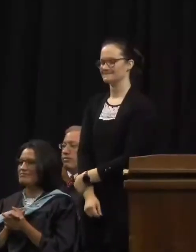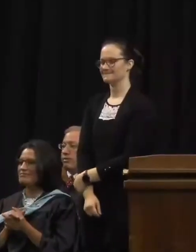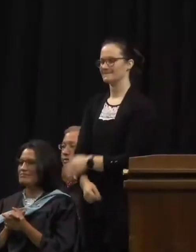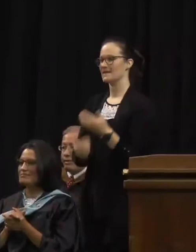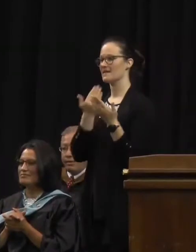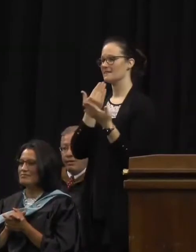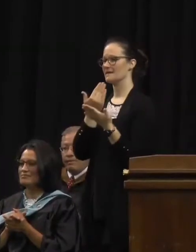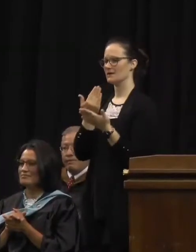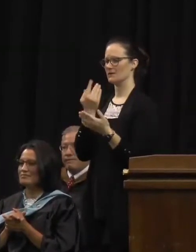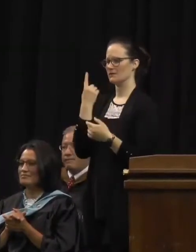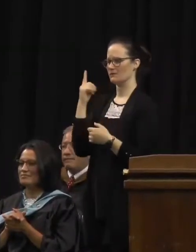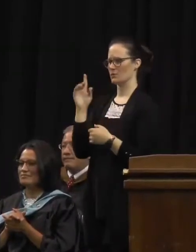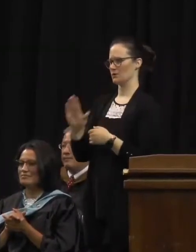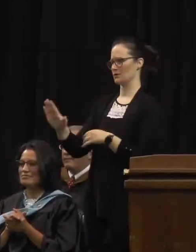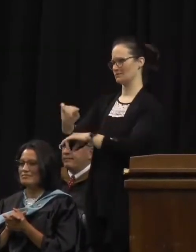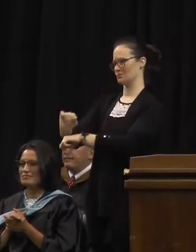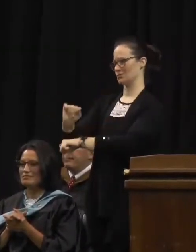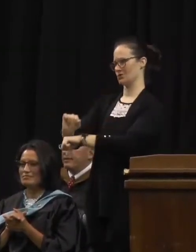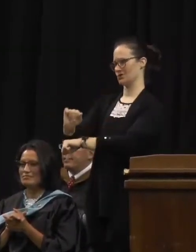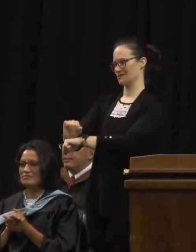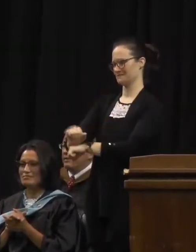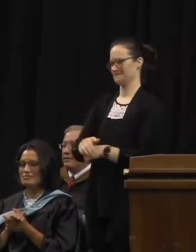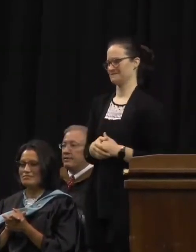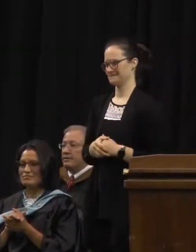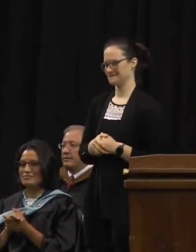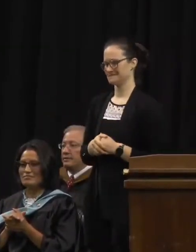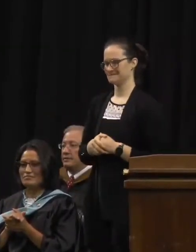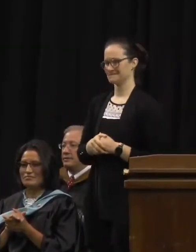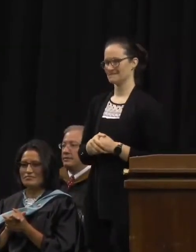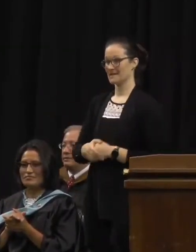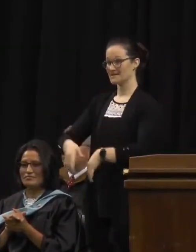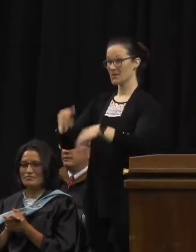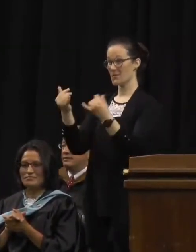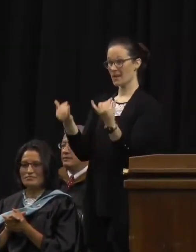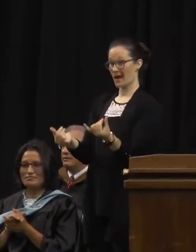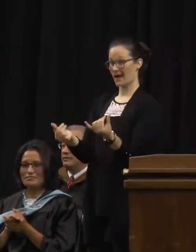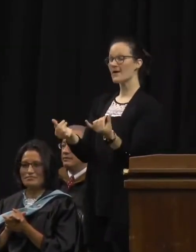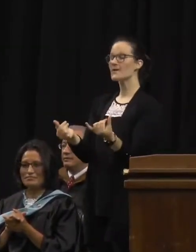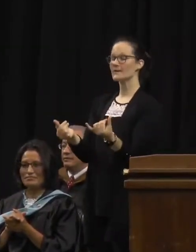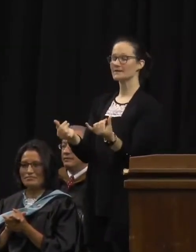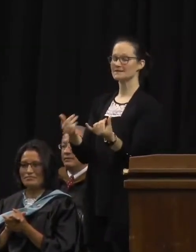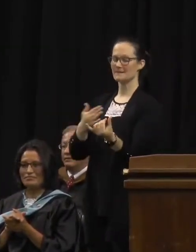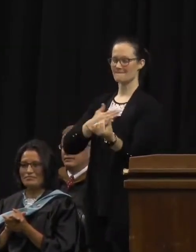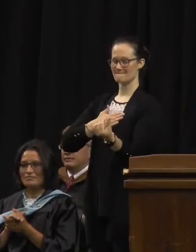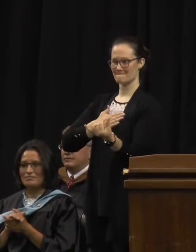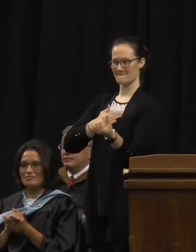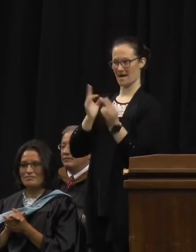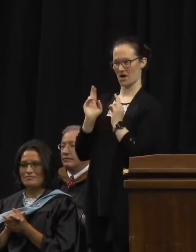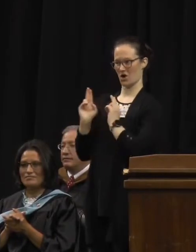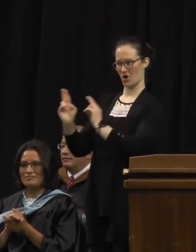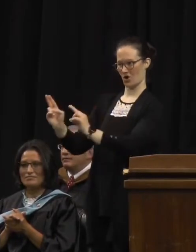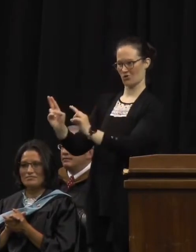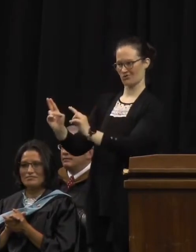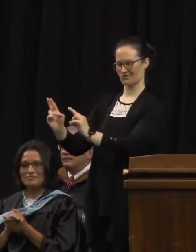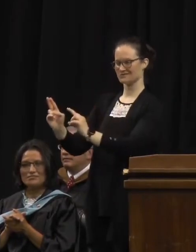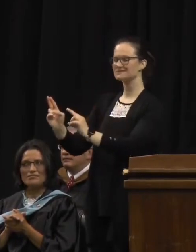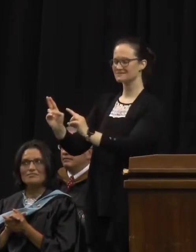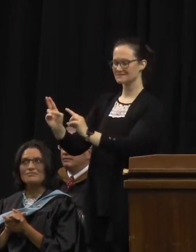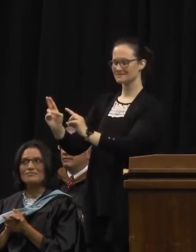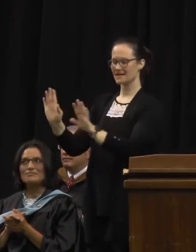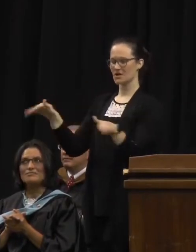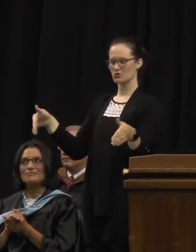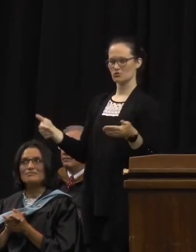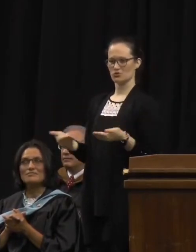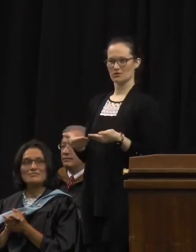Thank you for all that you do. All right, it is with great pleasure that I now